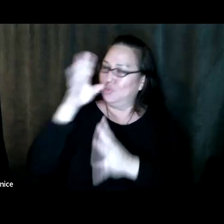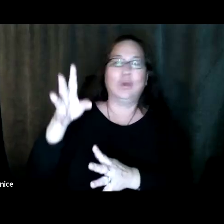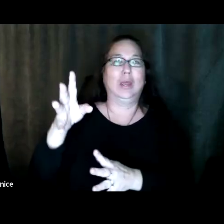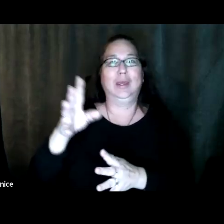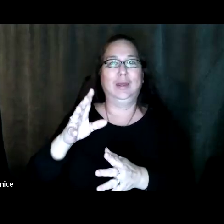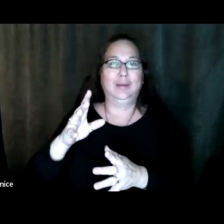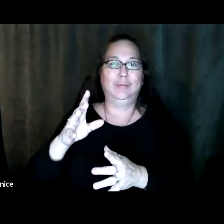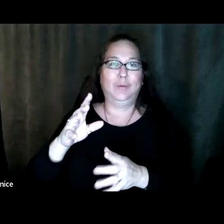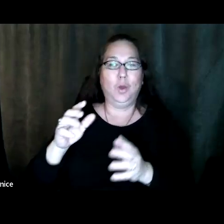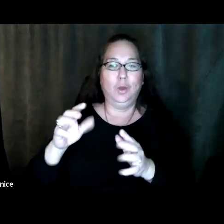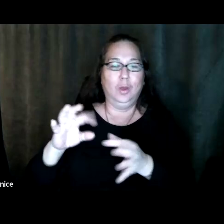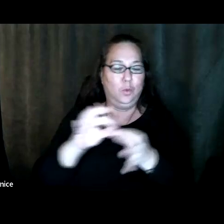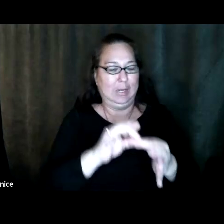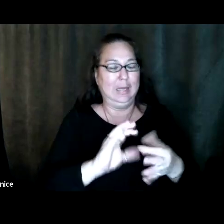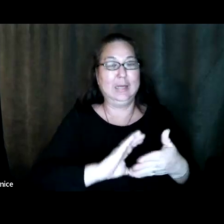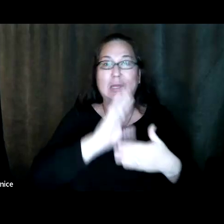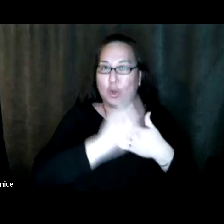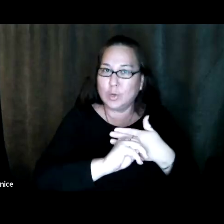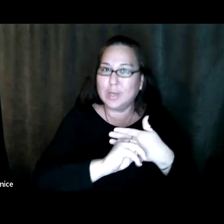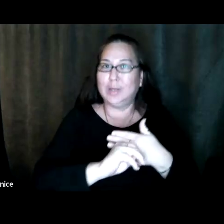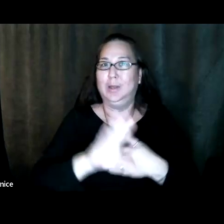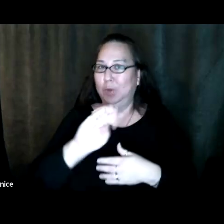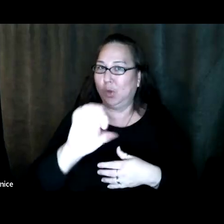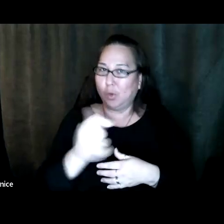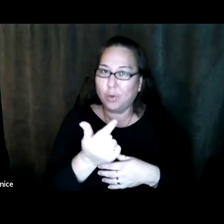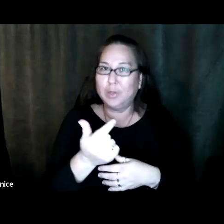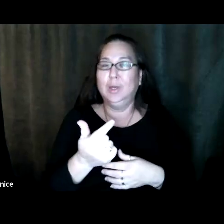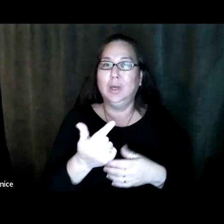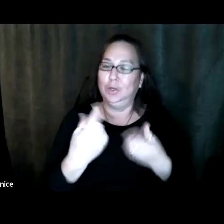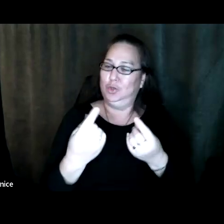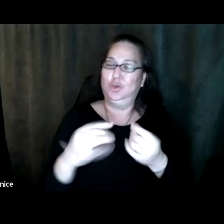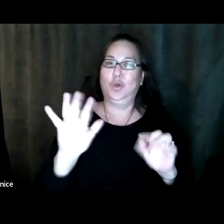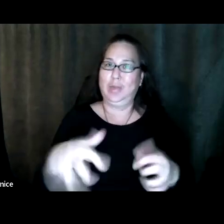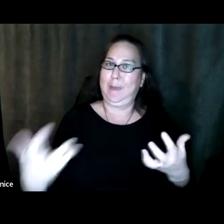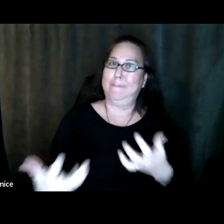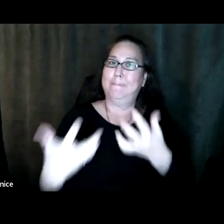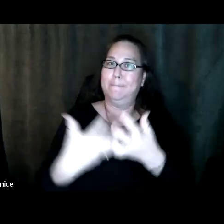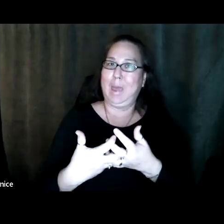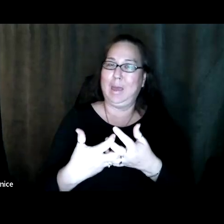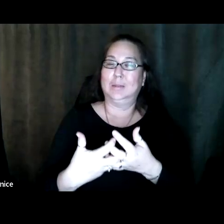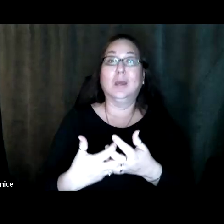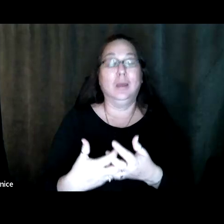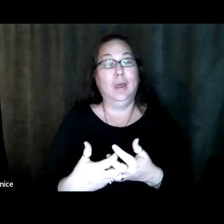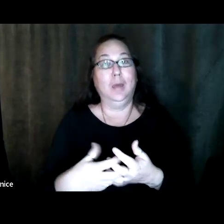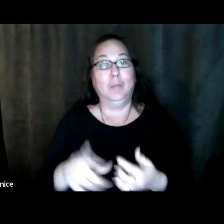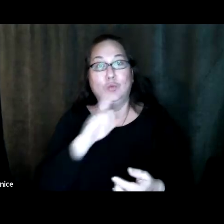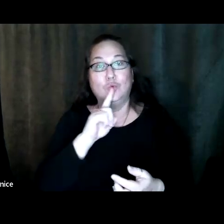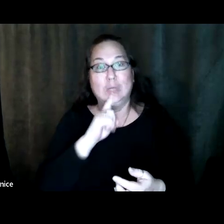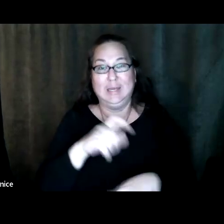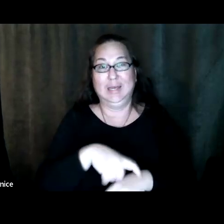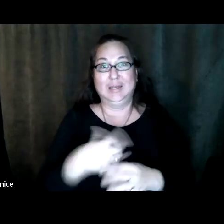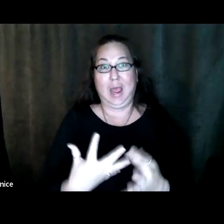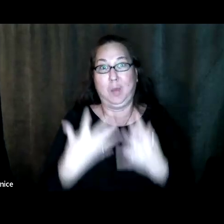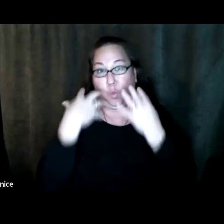the standards, and the coding to be able to do that match. But as she pointed out, it's very time consuming. Yeah.